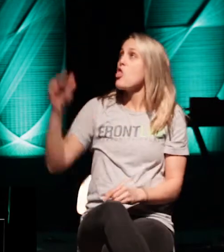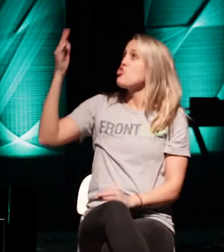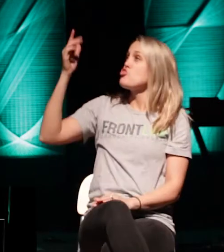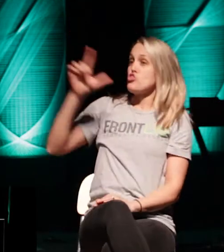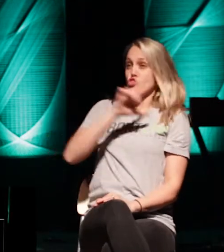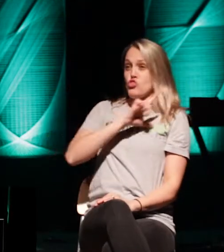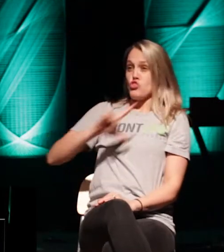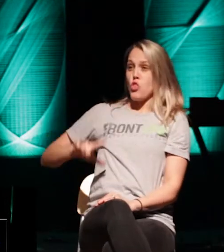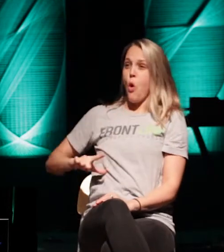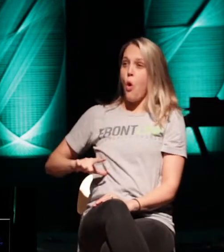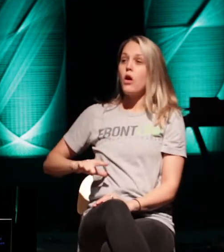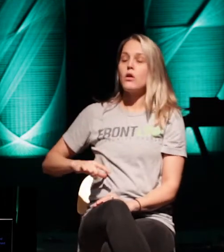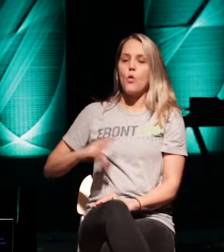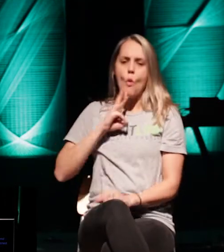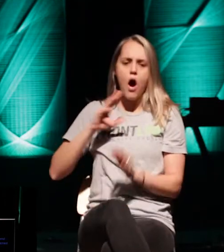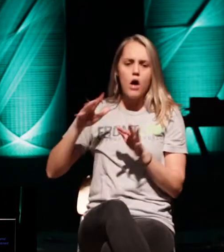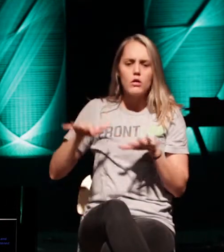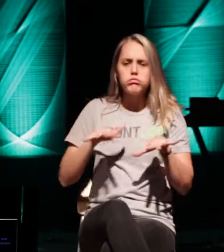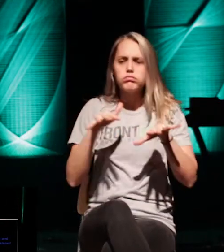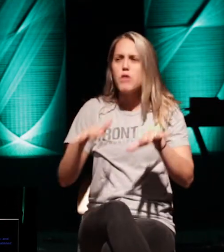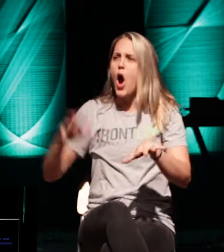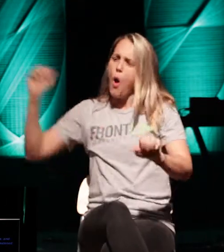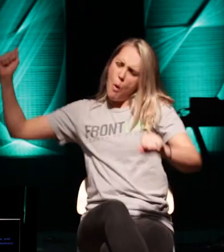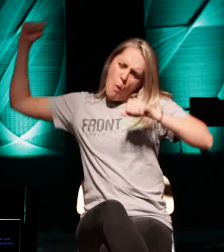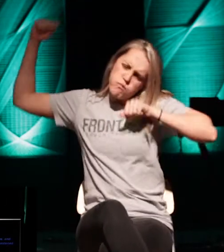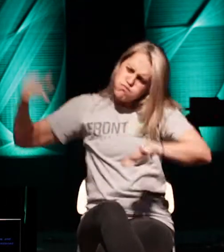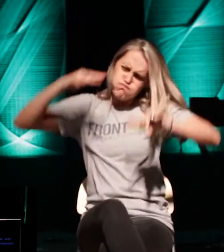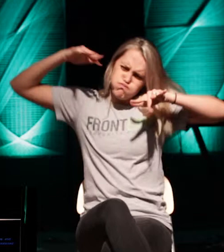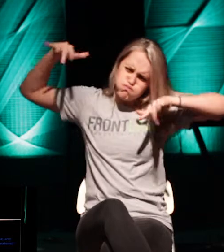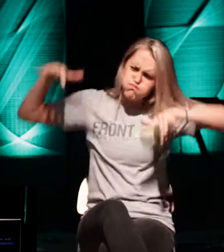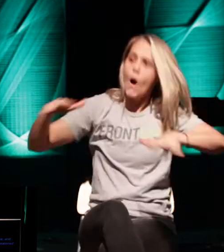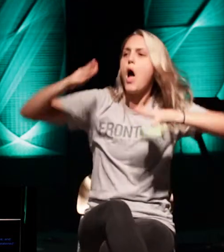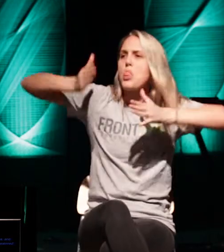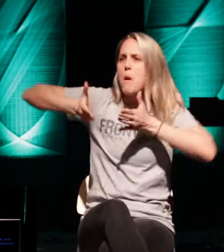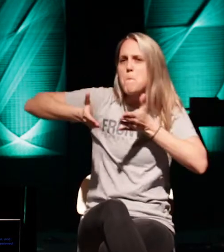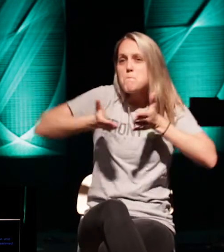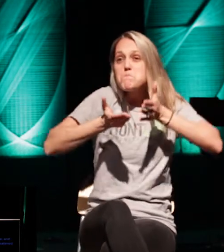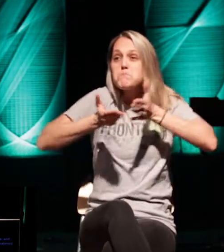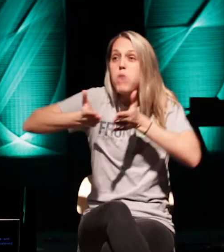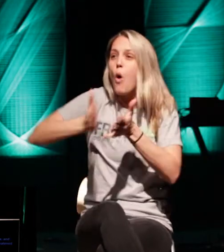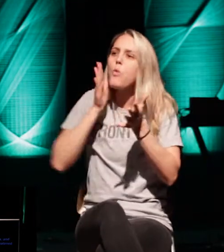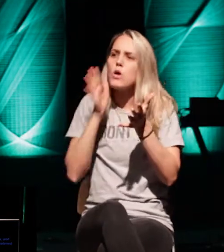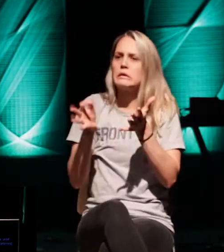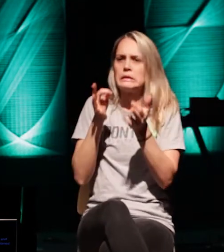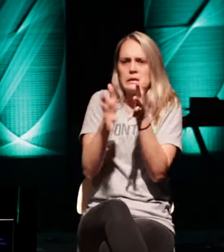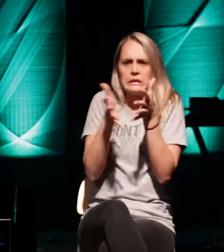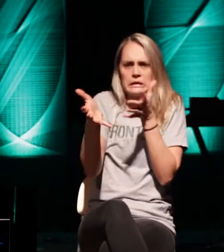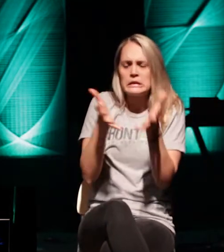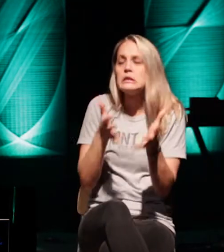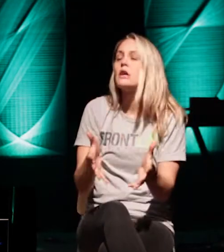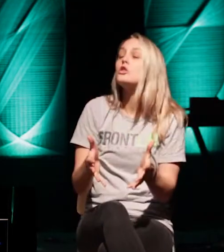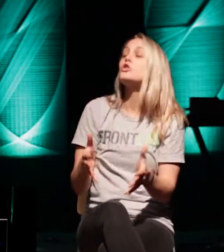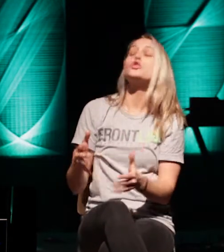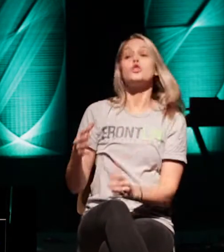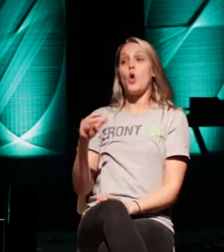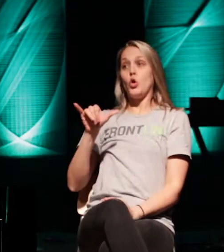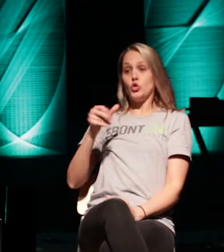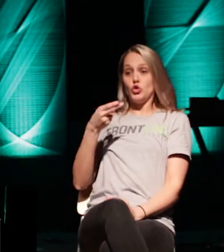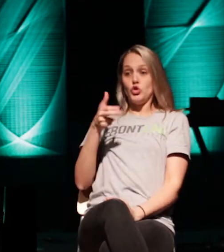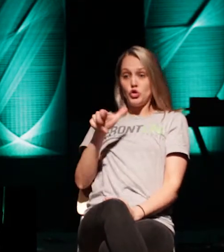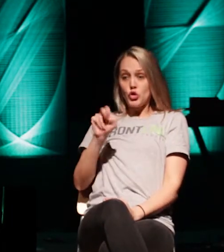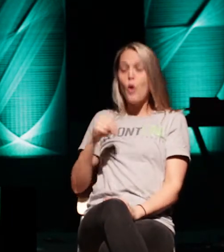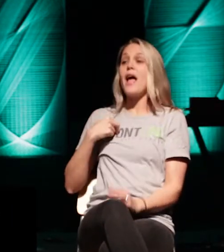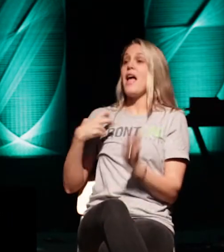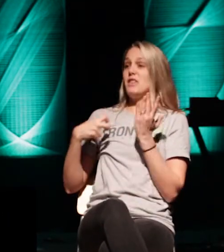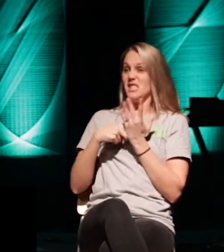such a violent storm arose that the ship threatened to break up. So Jonah buys a boat ticket. He's on the boat. They're going through the